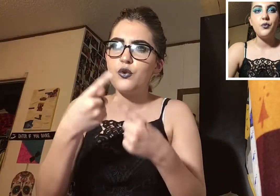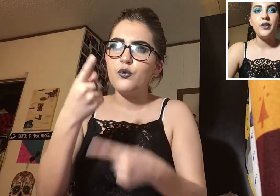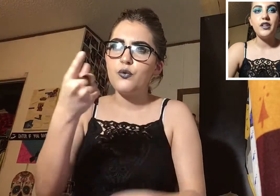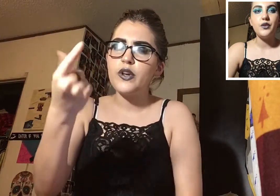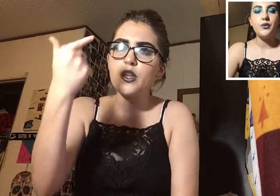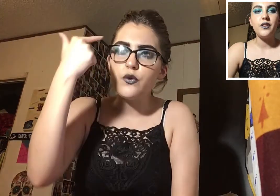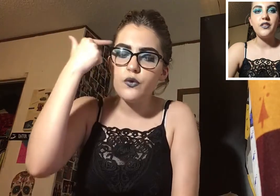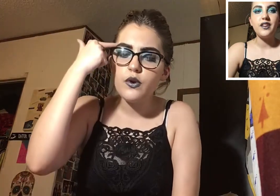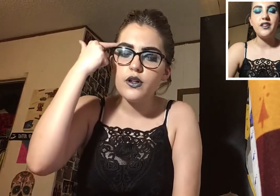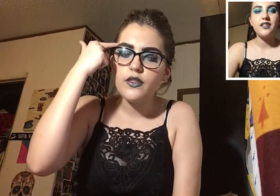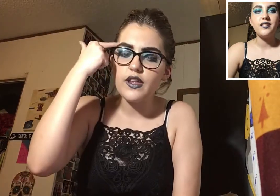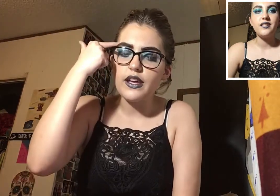When you think